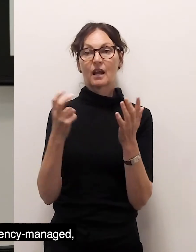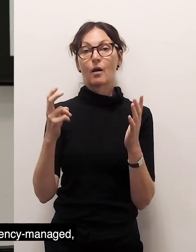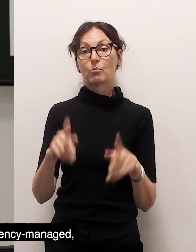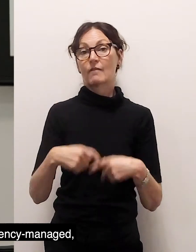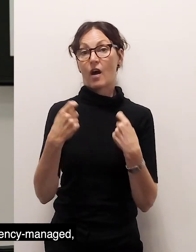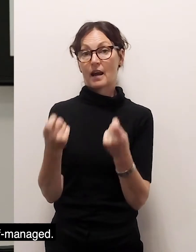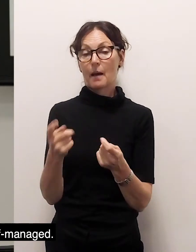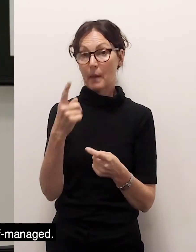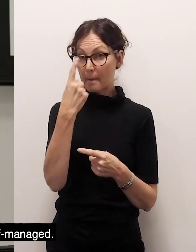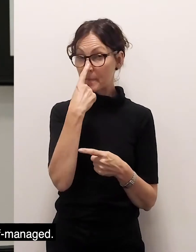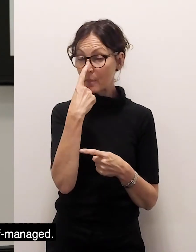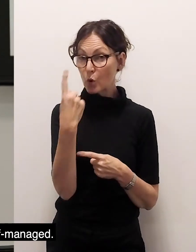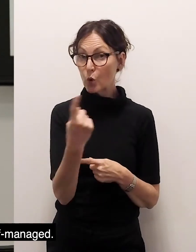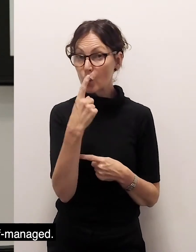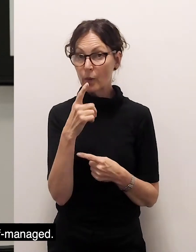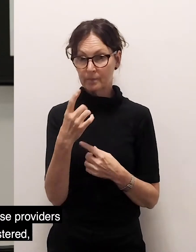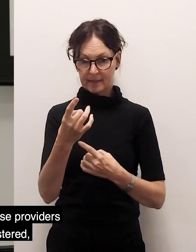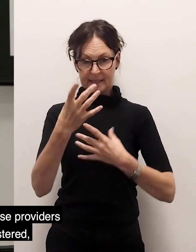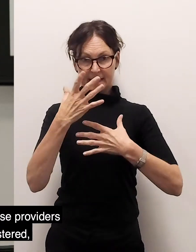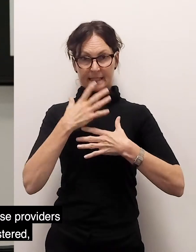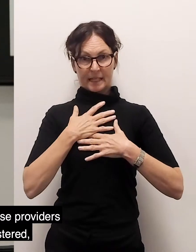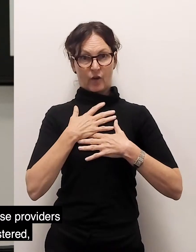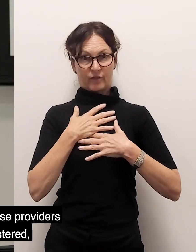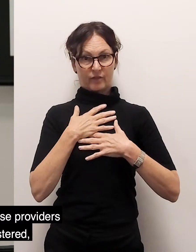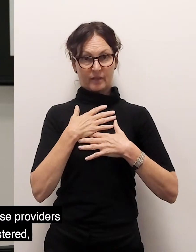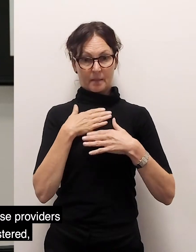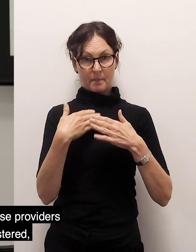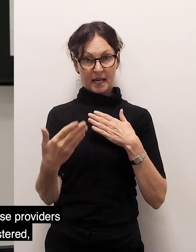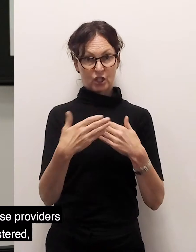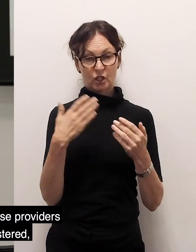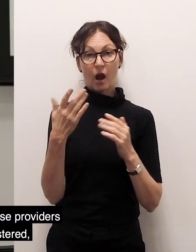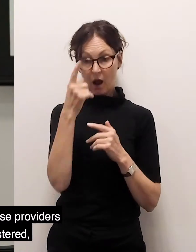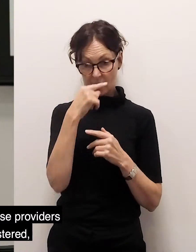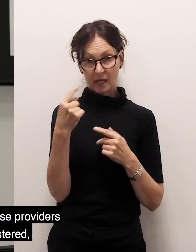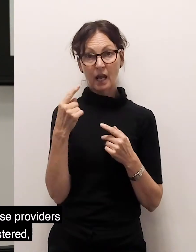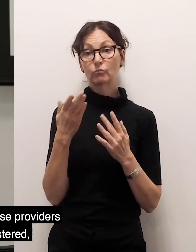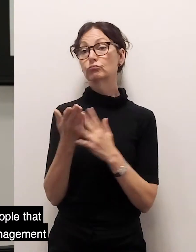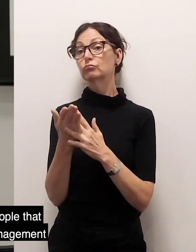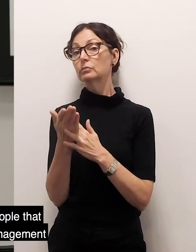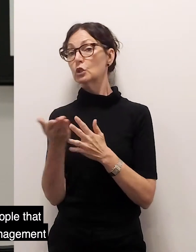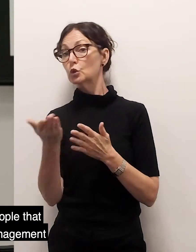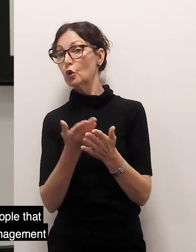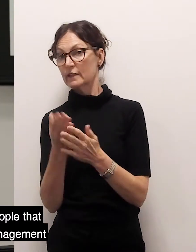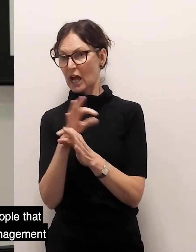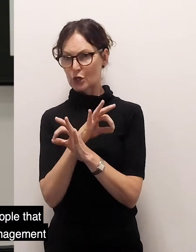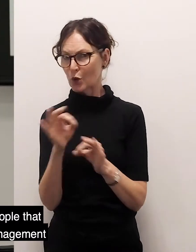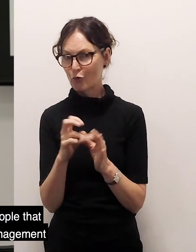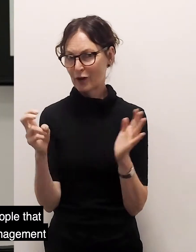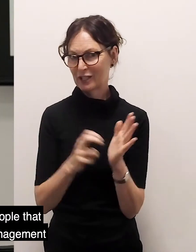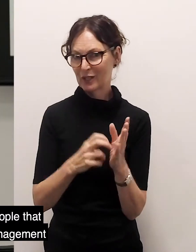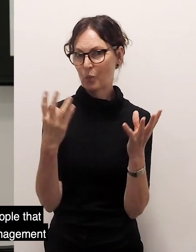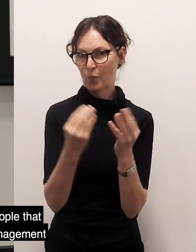they might be agency managed, they might be self-managed. So everyone can use providers that are registered, but only the people that